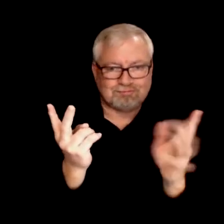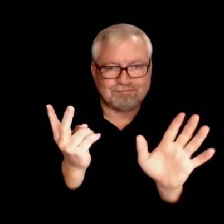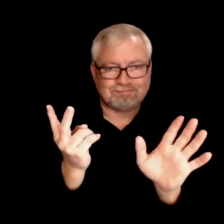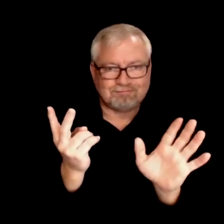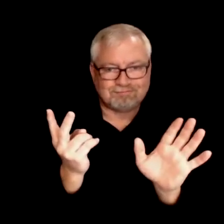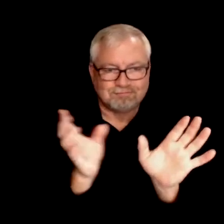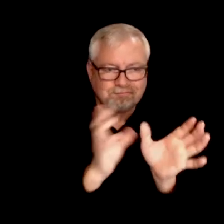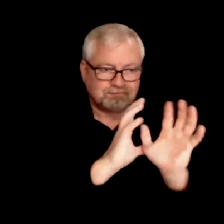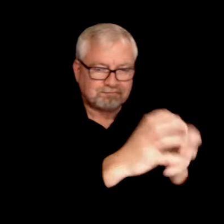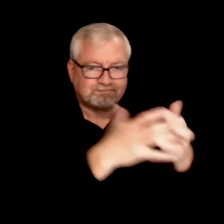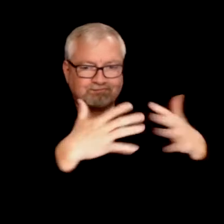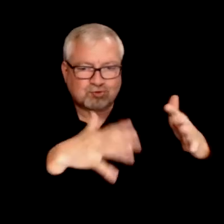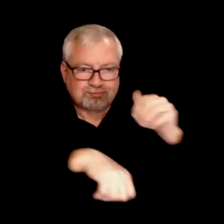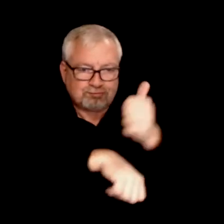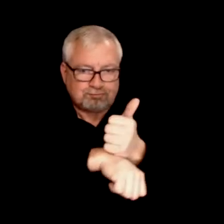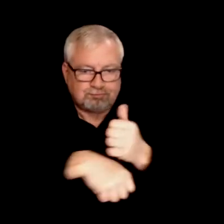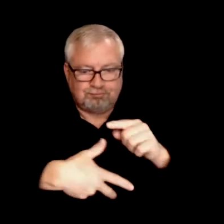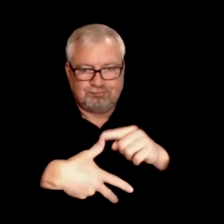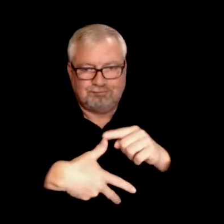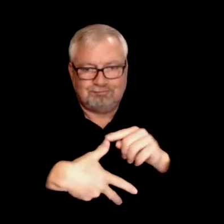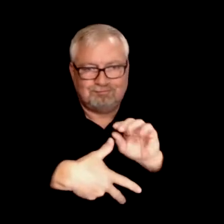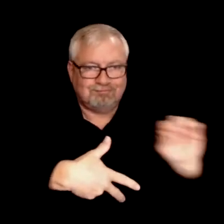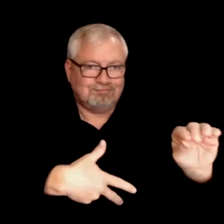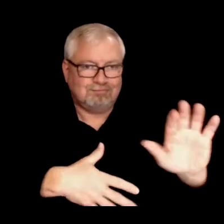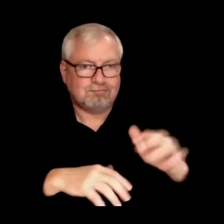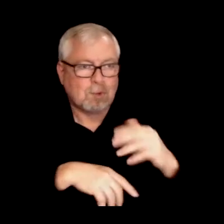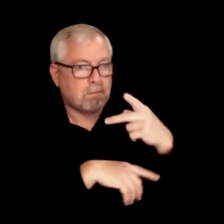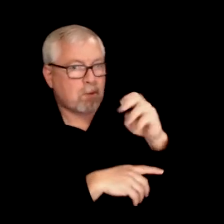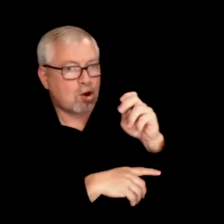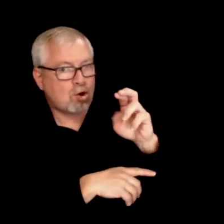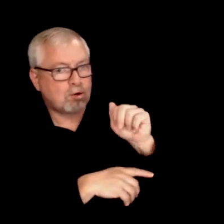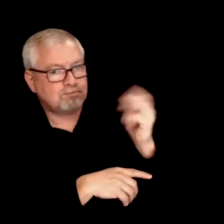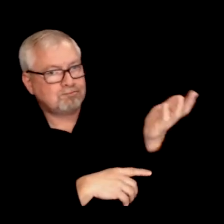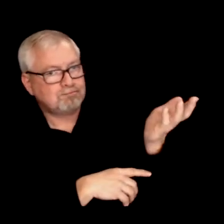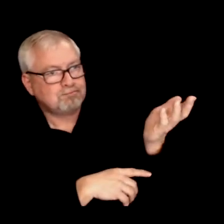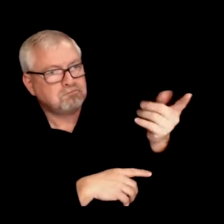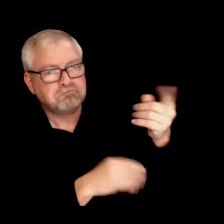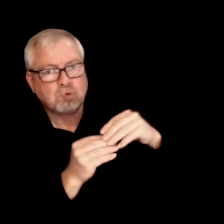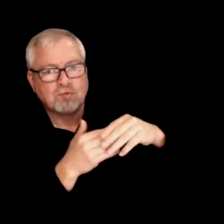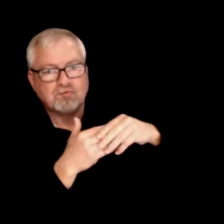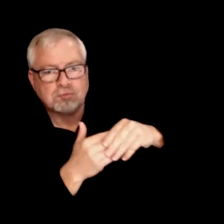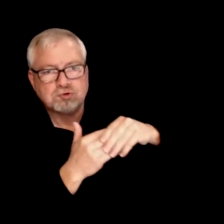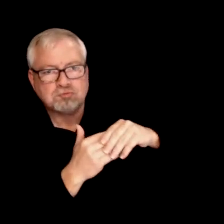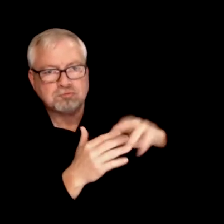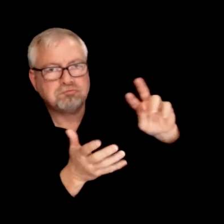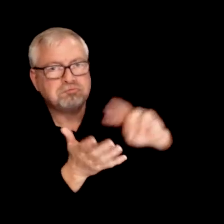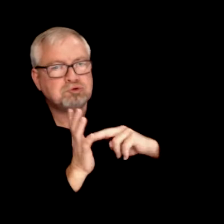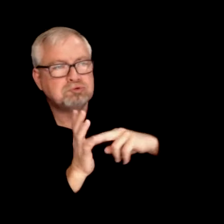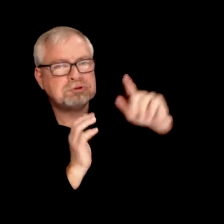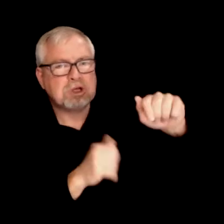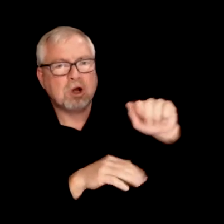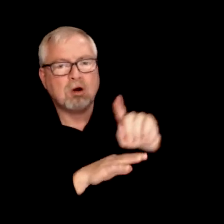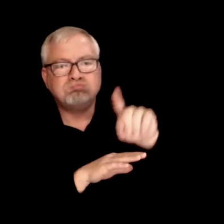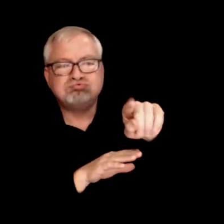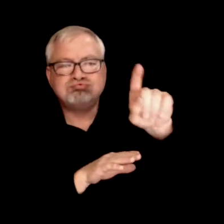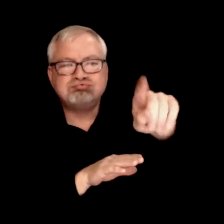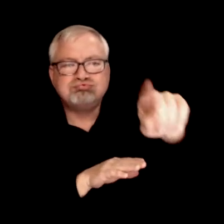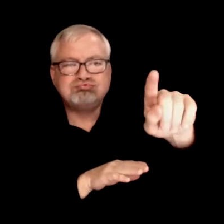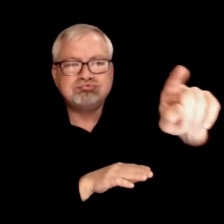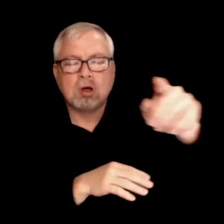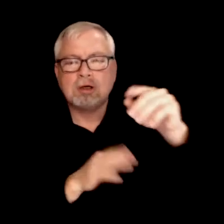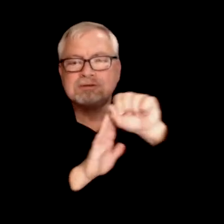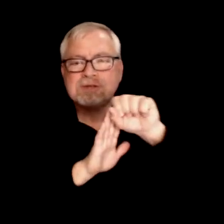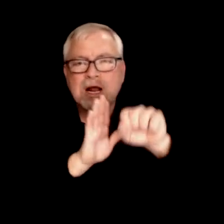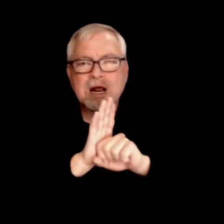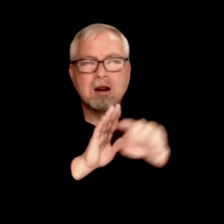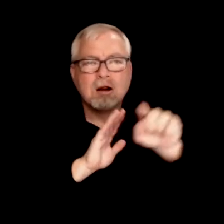twofold. It's more flexible. We can move it around the state in a more nimble or nuanced manner because it